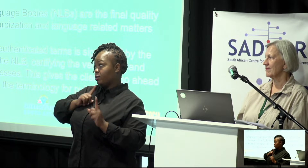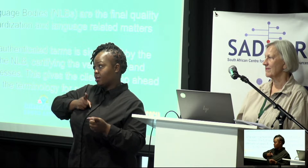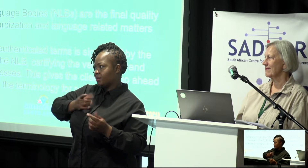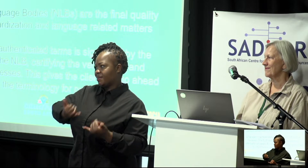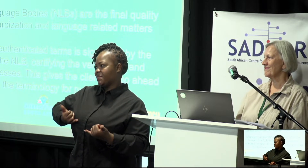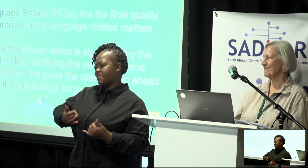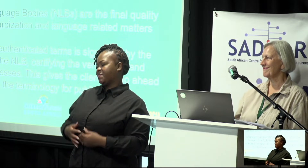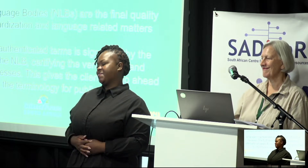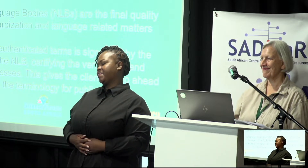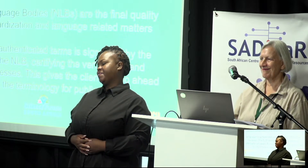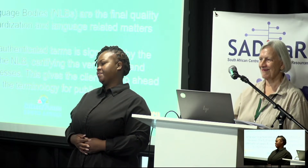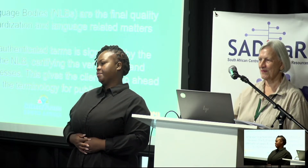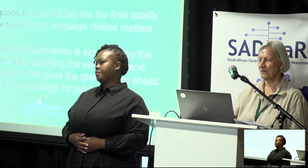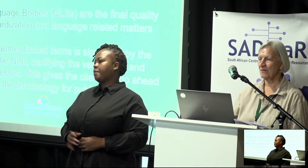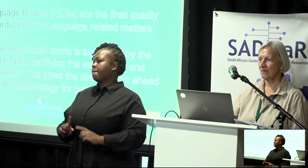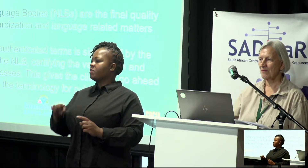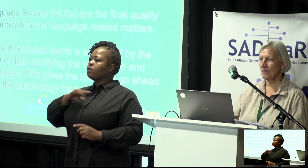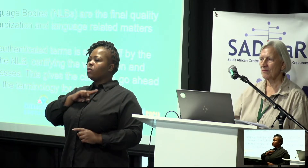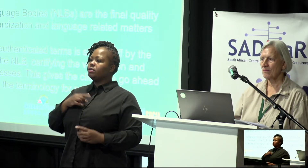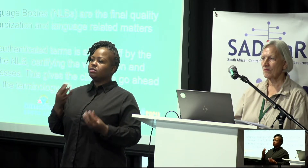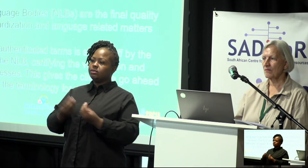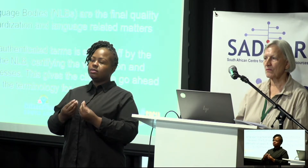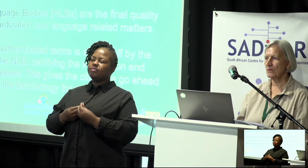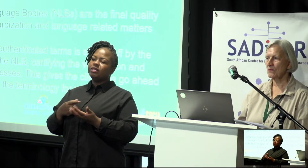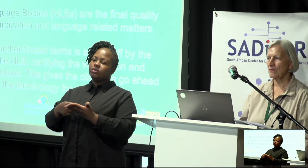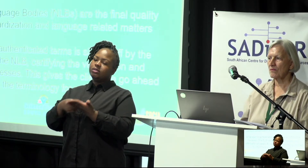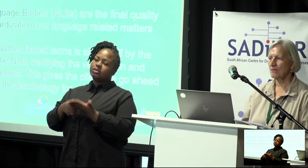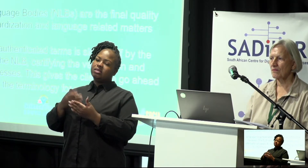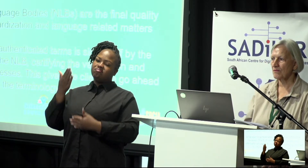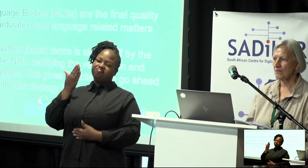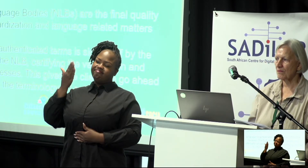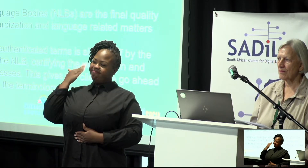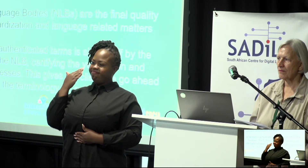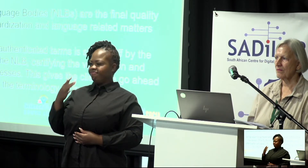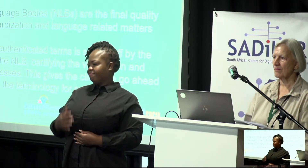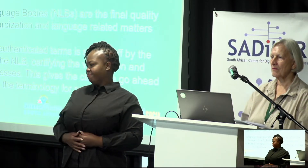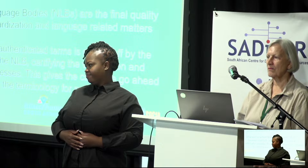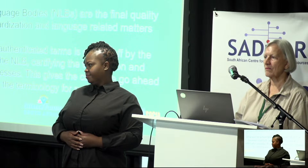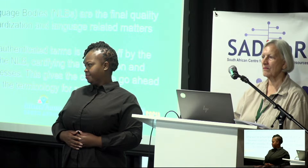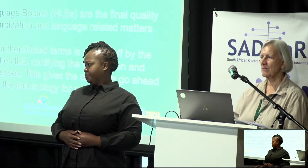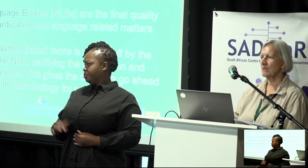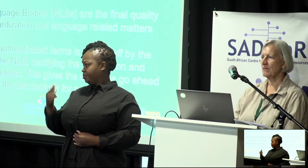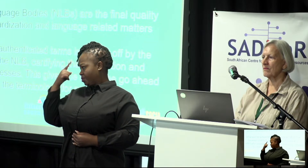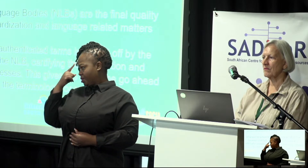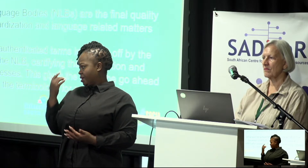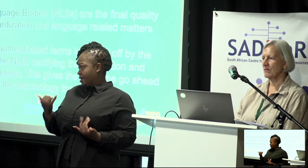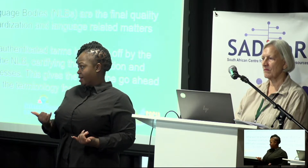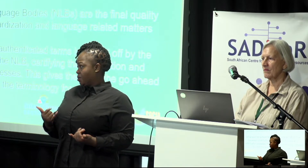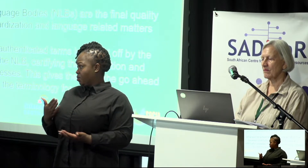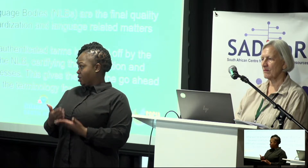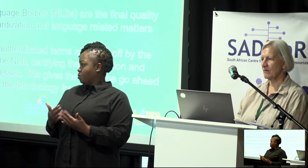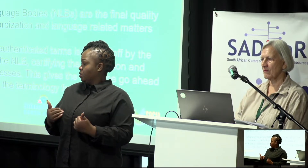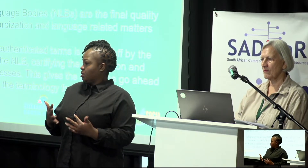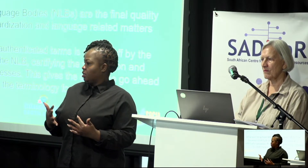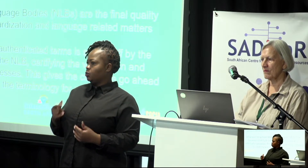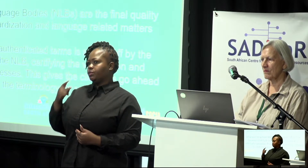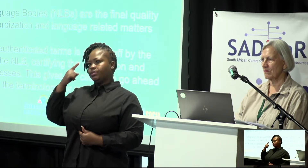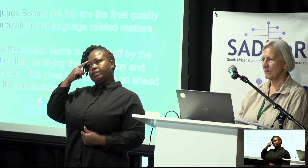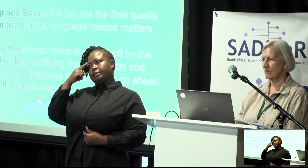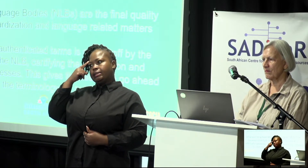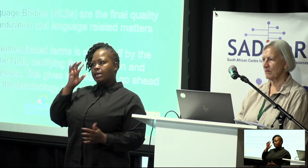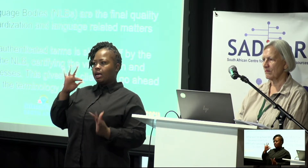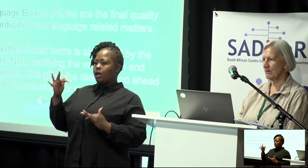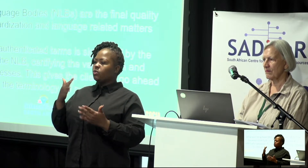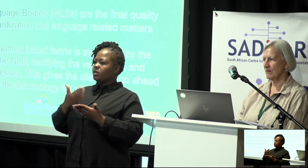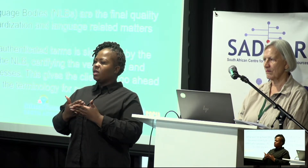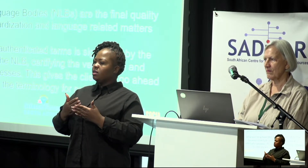But because it's something we've been talking about for a long time. But can we start thinking about how to create a